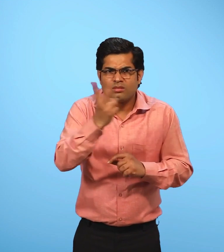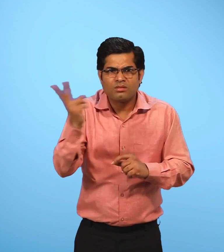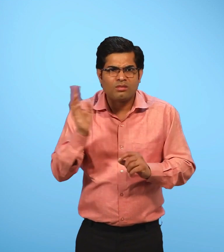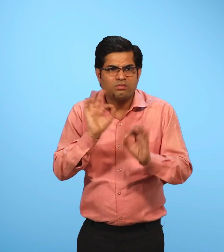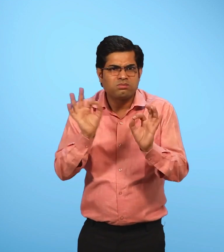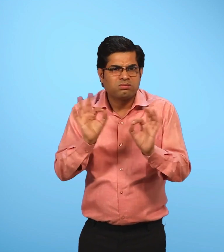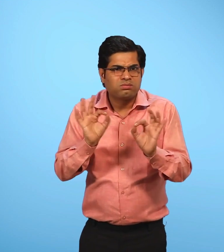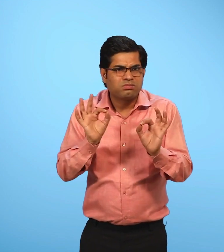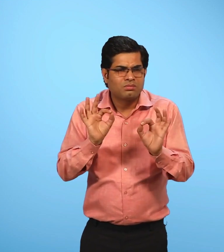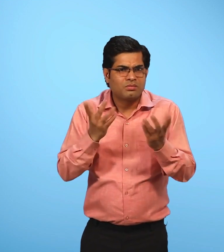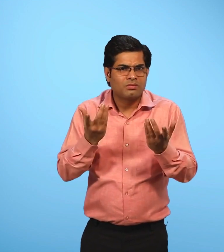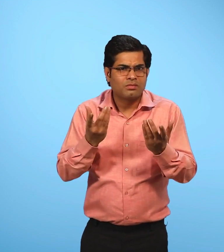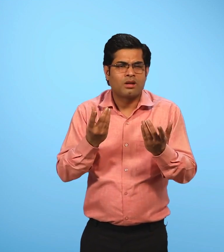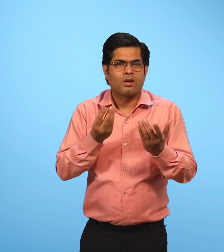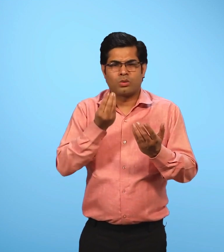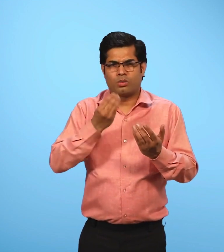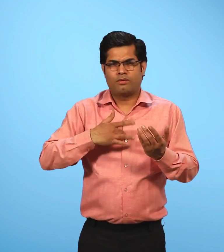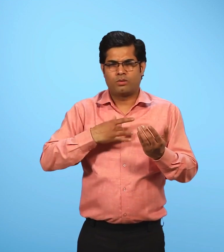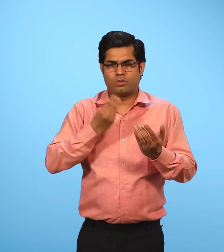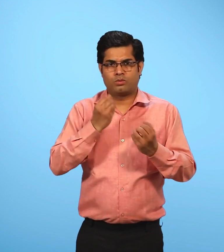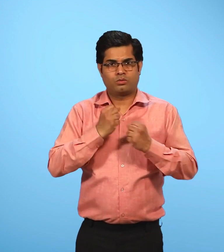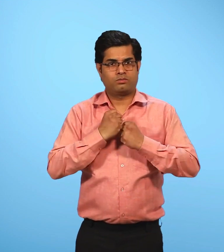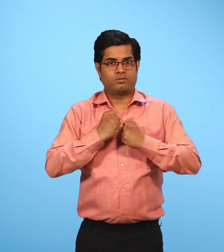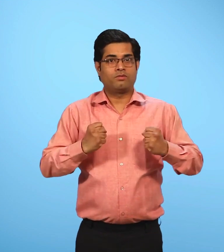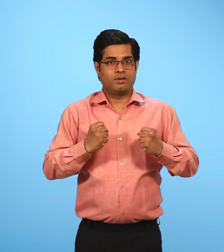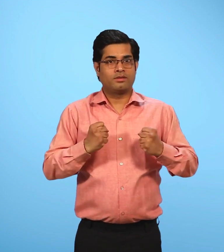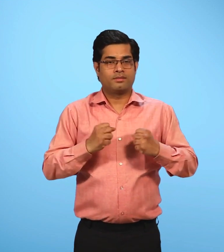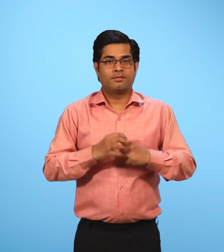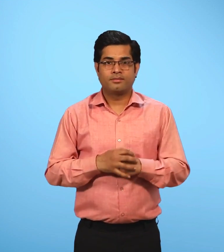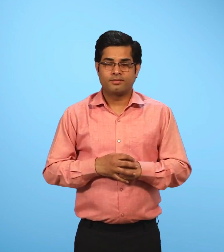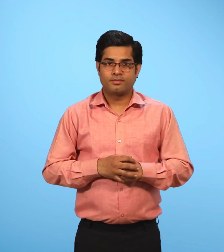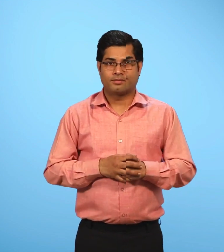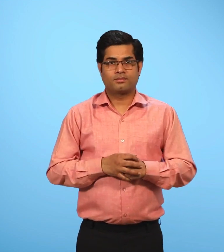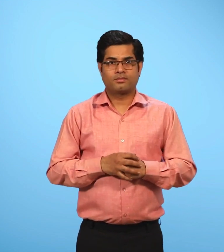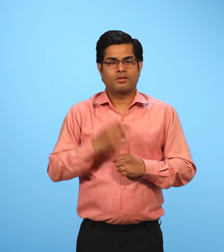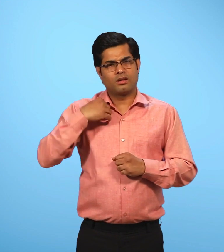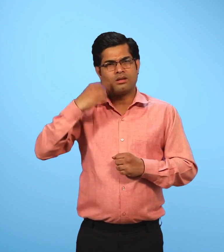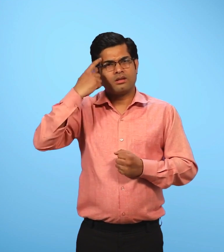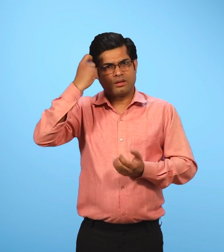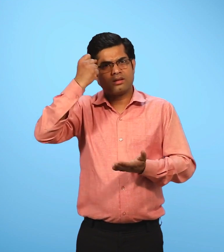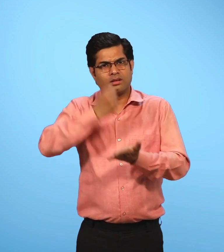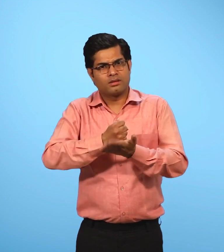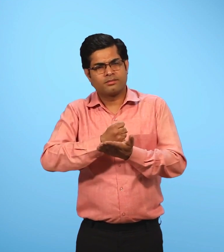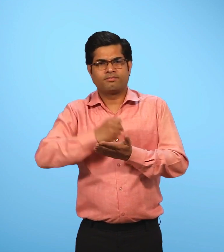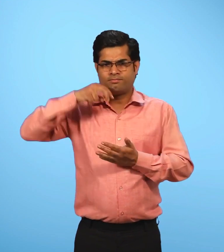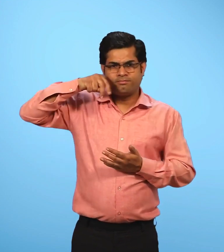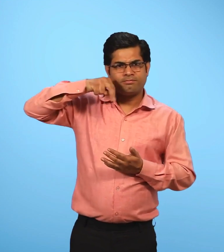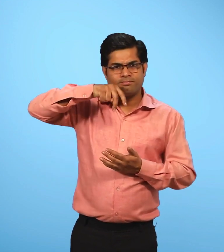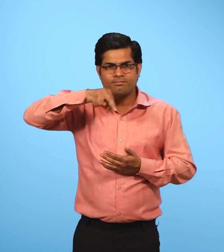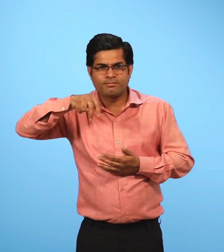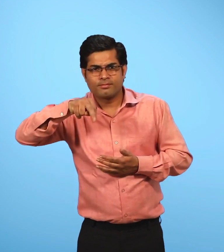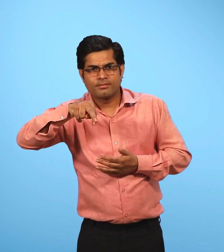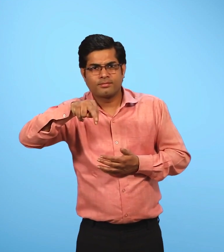However, as I went about for 2 or 3 days and saw nothing, I became